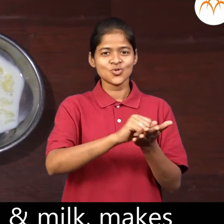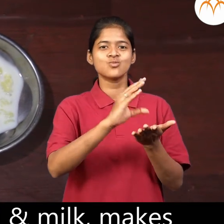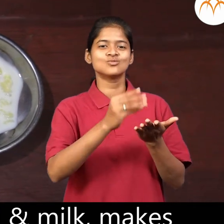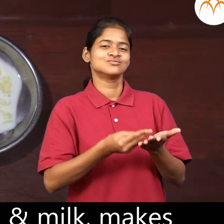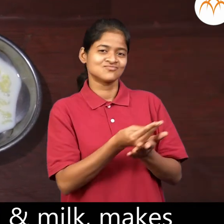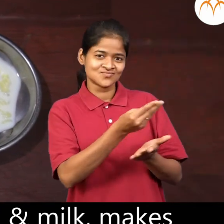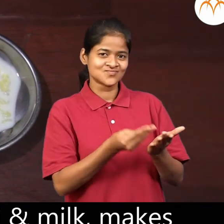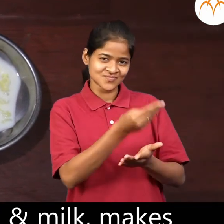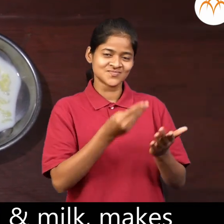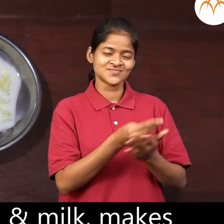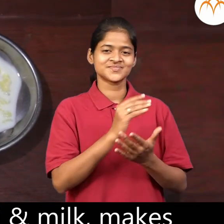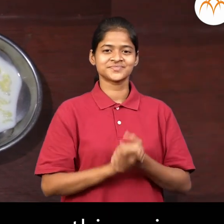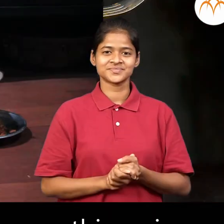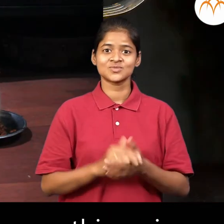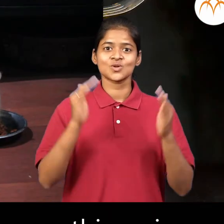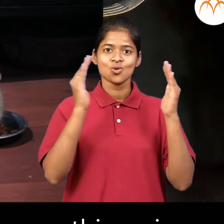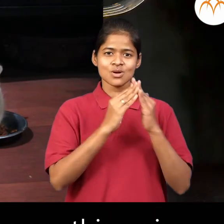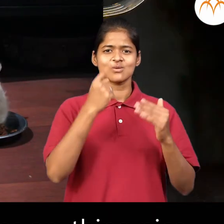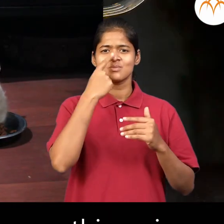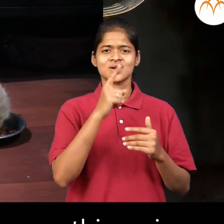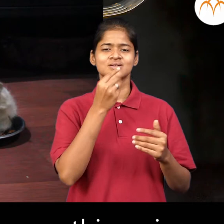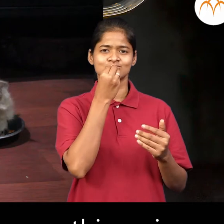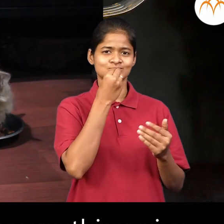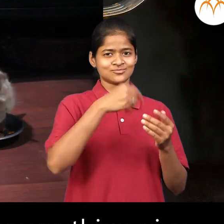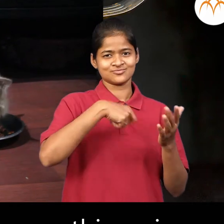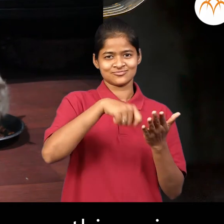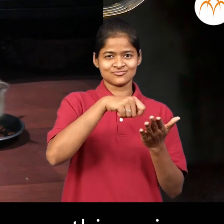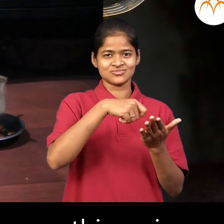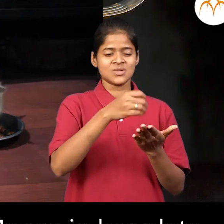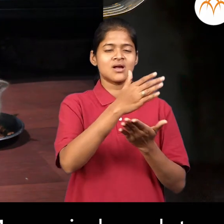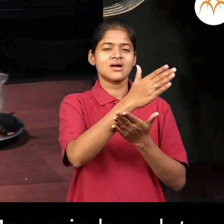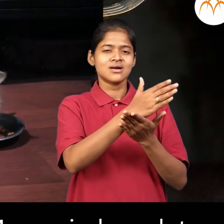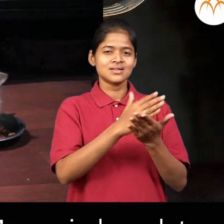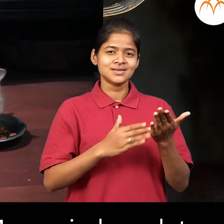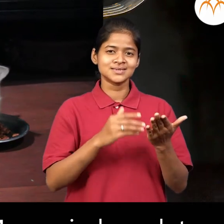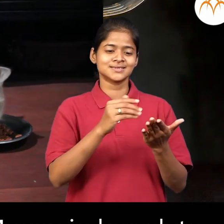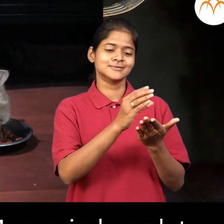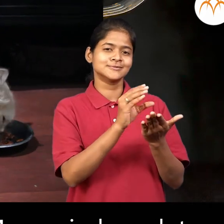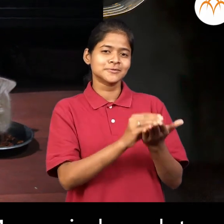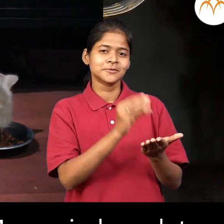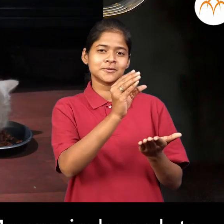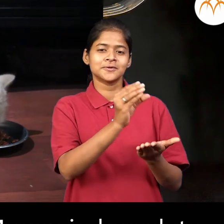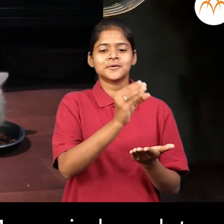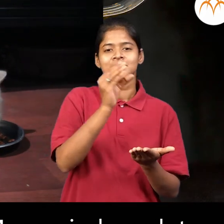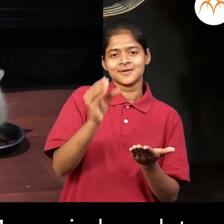gives to Mani. When mother makes anything nice, Tanaya serves it to Mani in her plate.